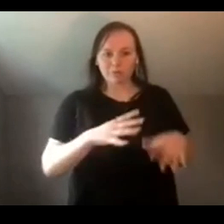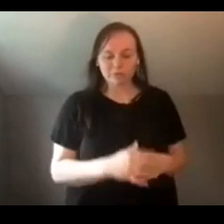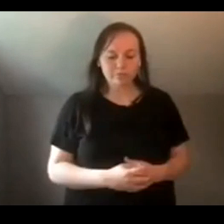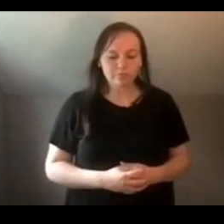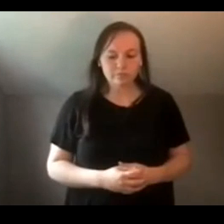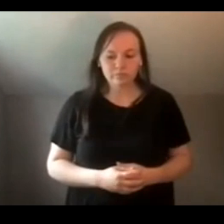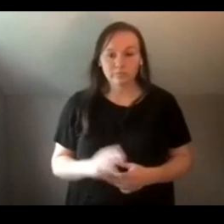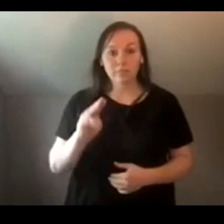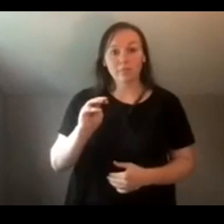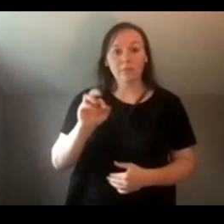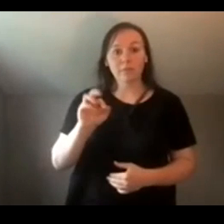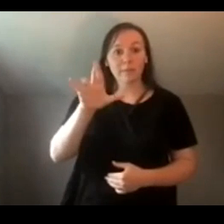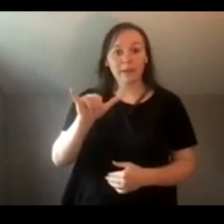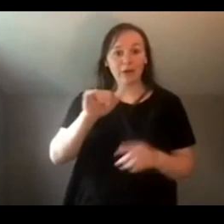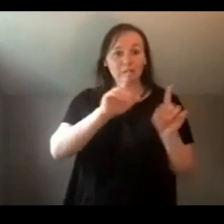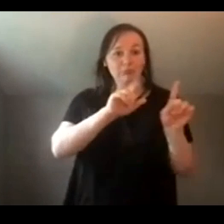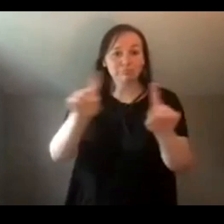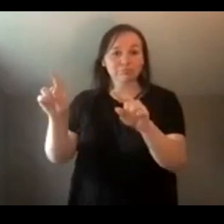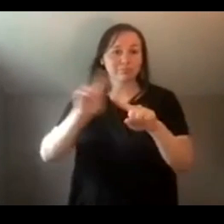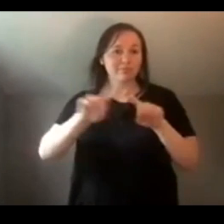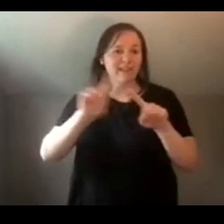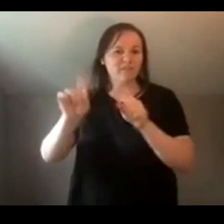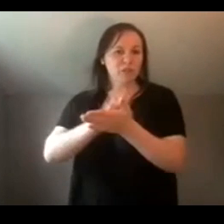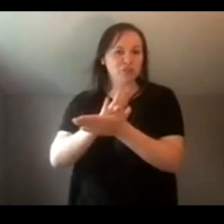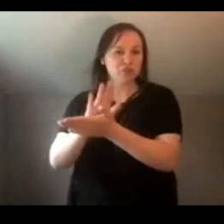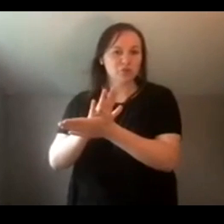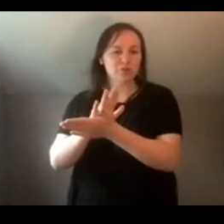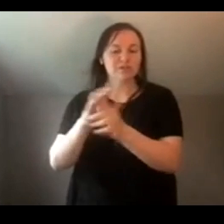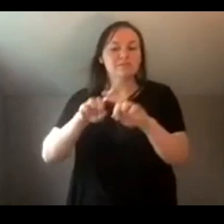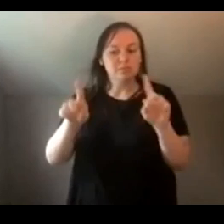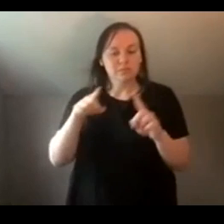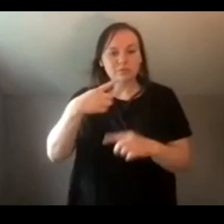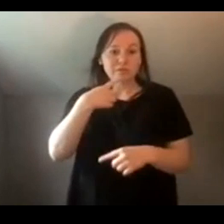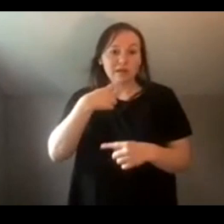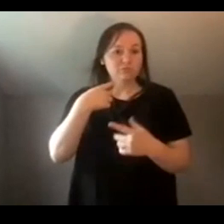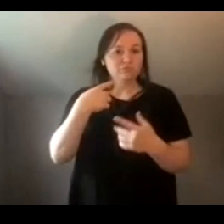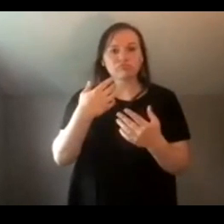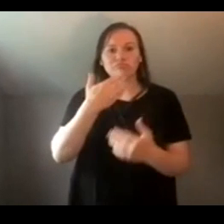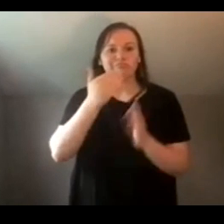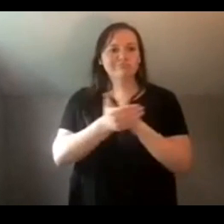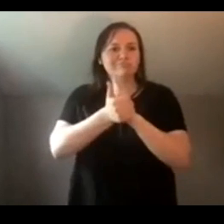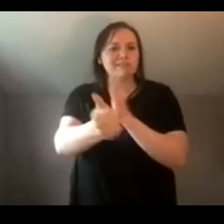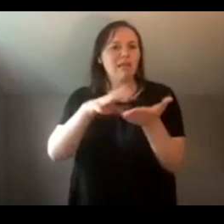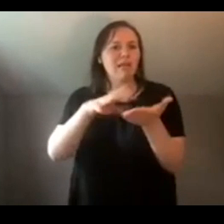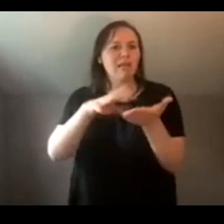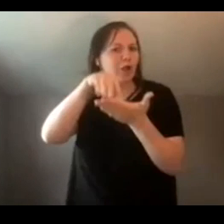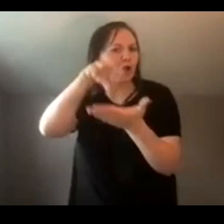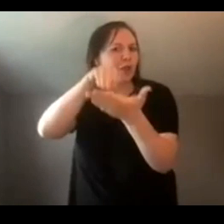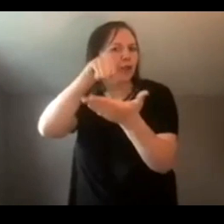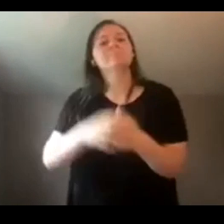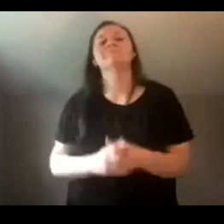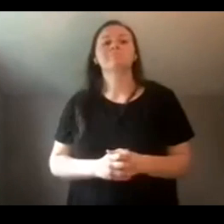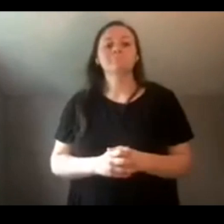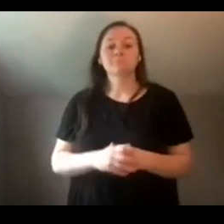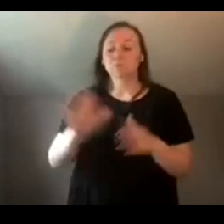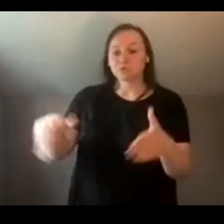to many different schools, she said she was very apt at learning. She married at age 22